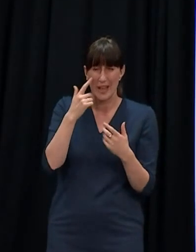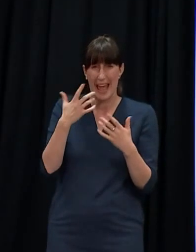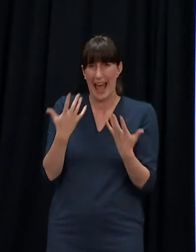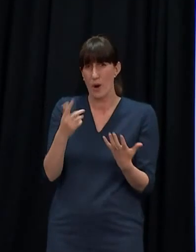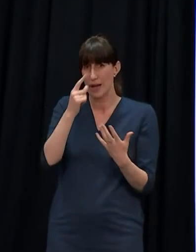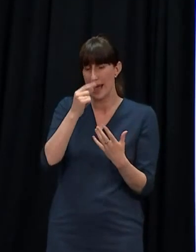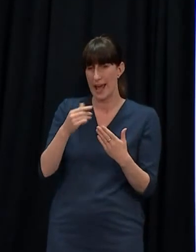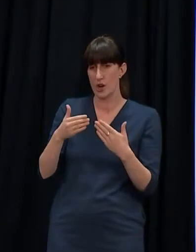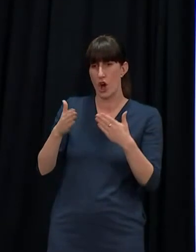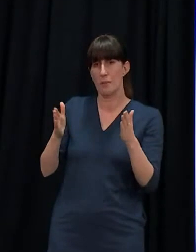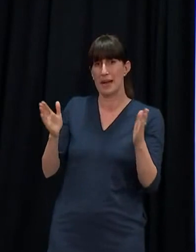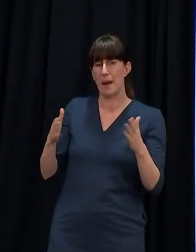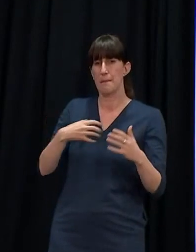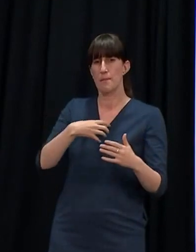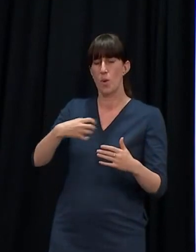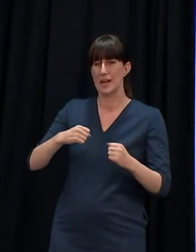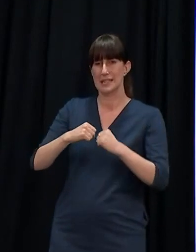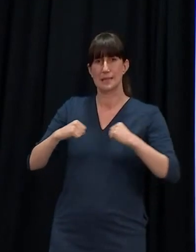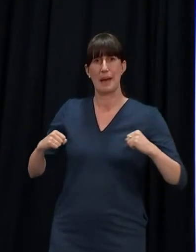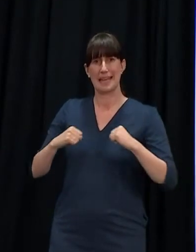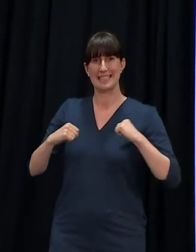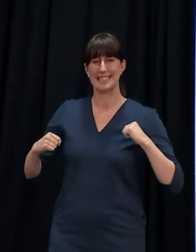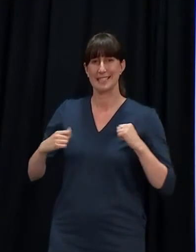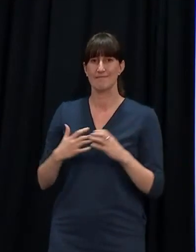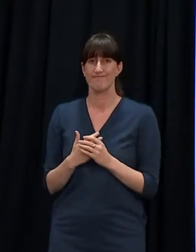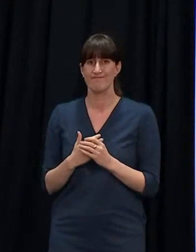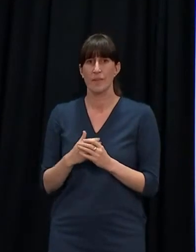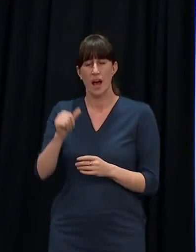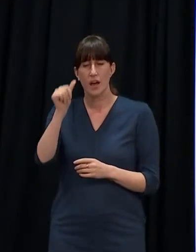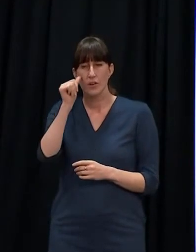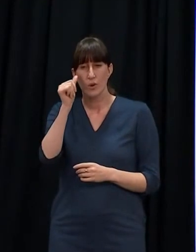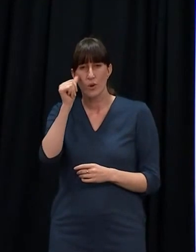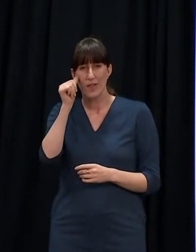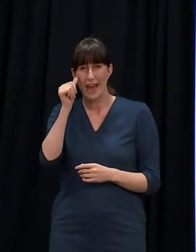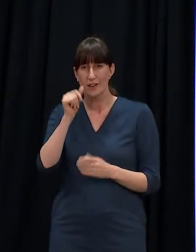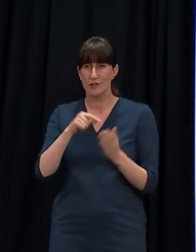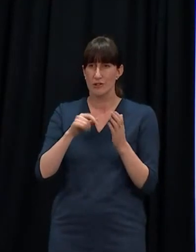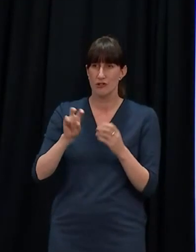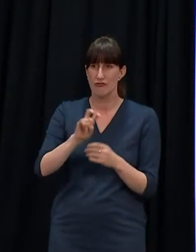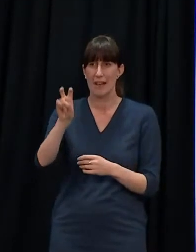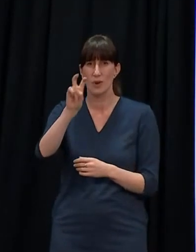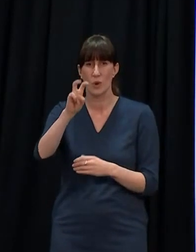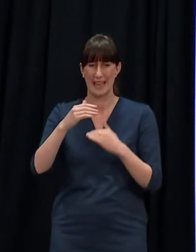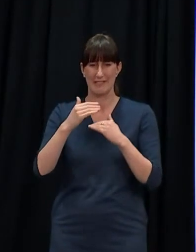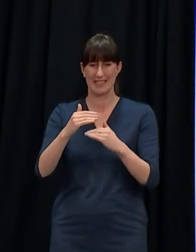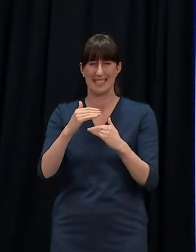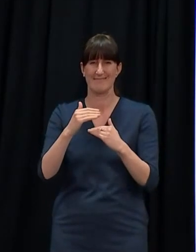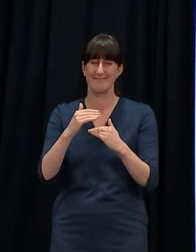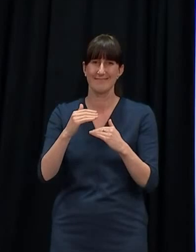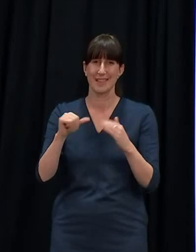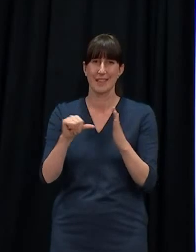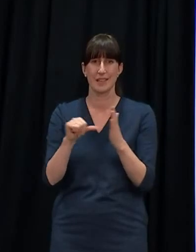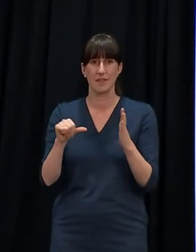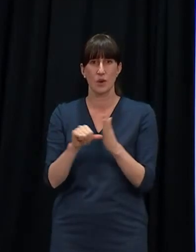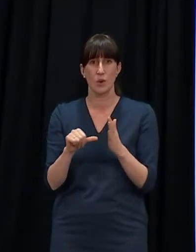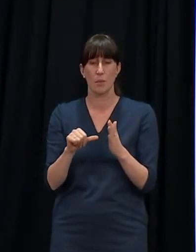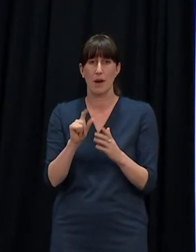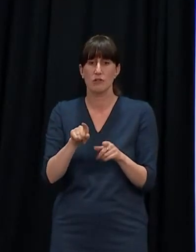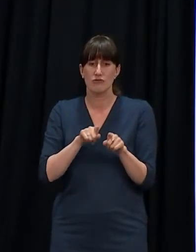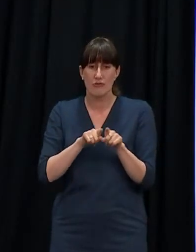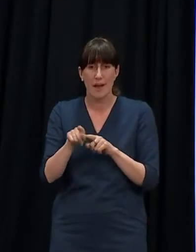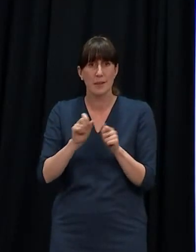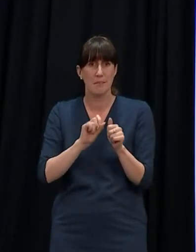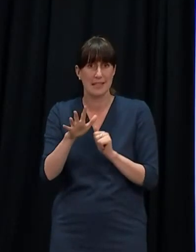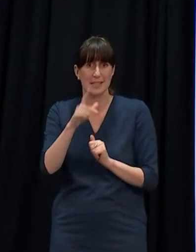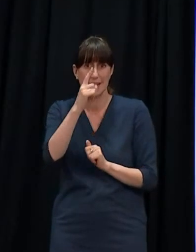travel restrictions are challenging for a lot of people, and I want to reassure everyone that we are doing as much as we can to provide